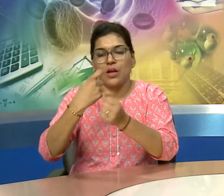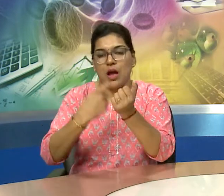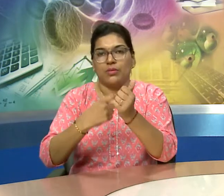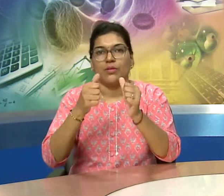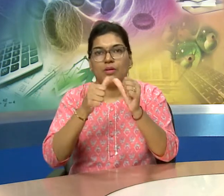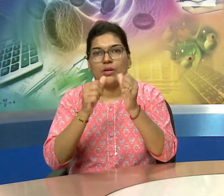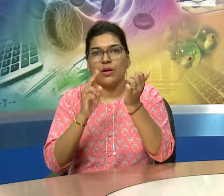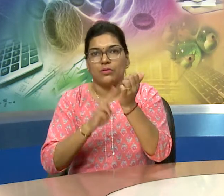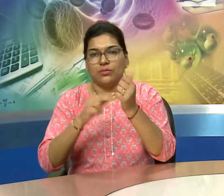scorpion,